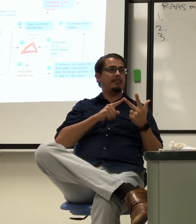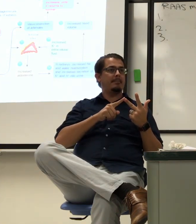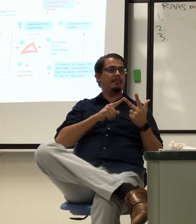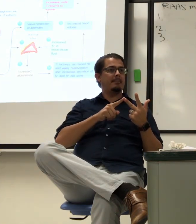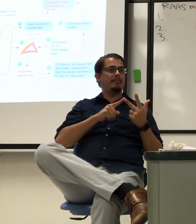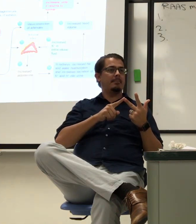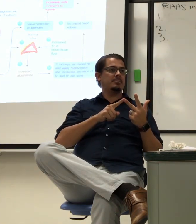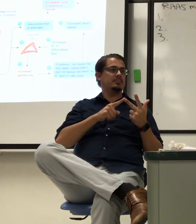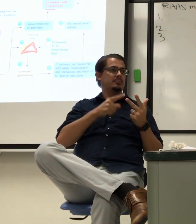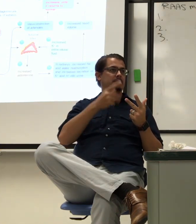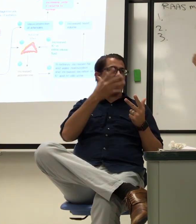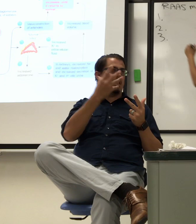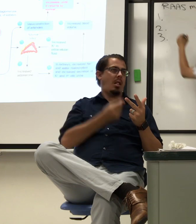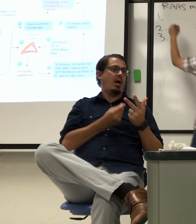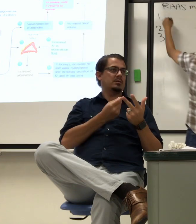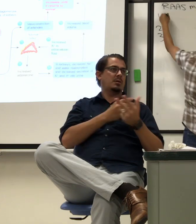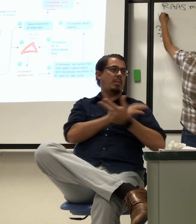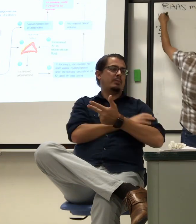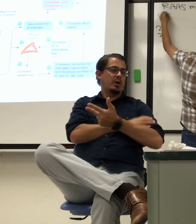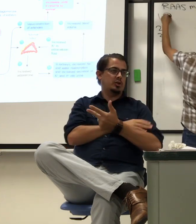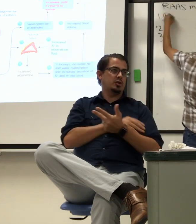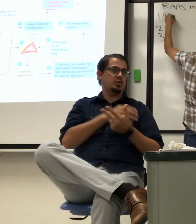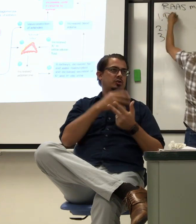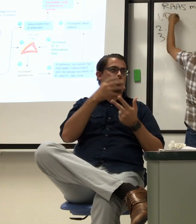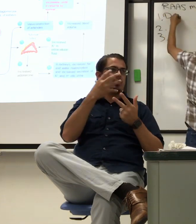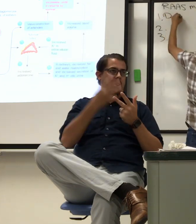volume, decreased blood pressure.